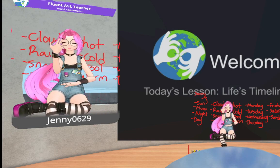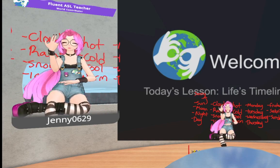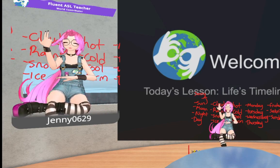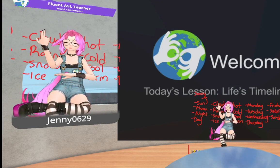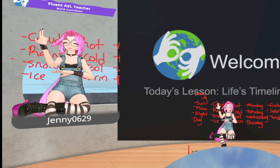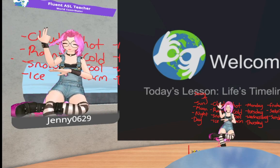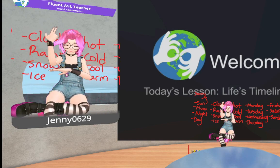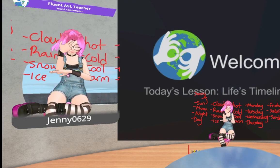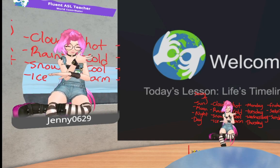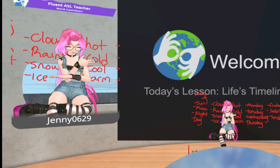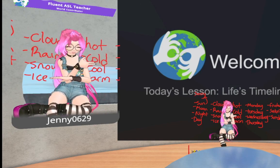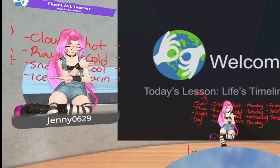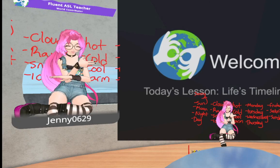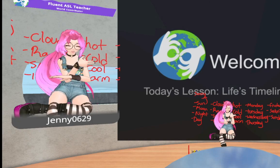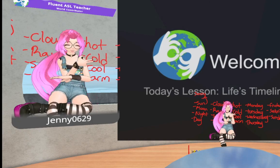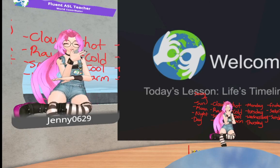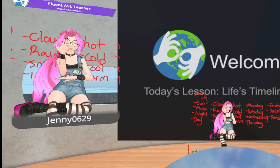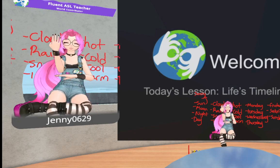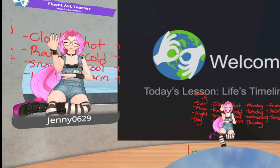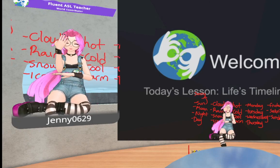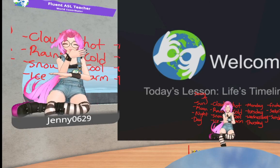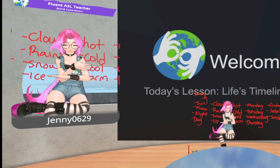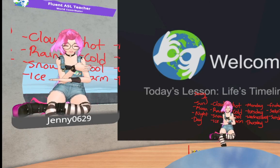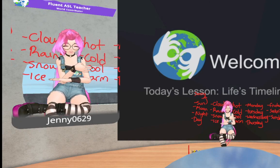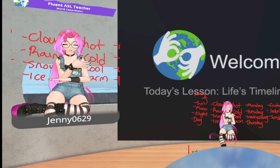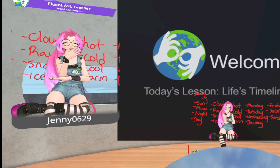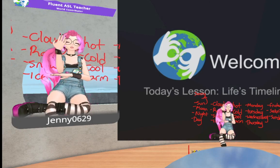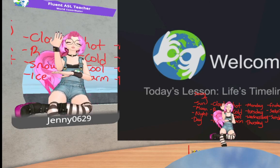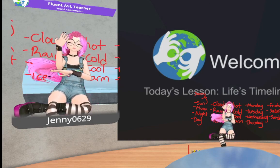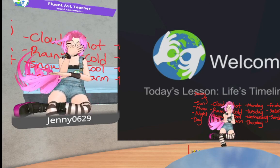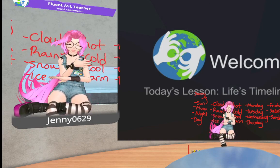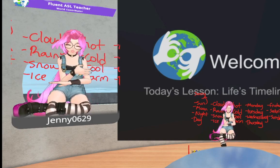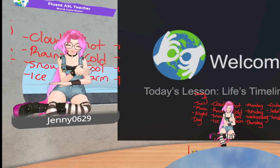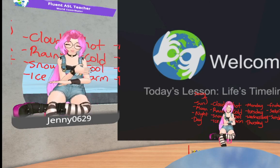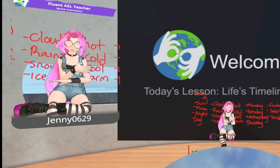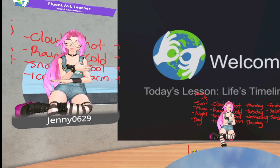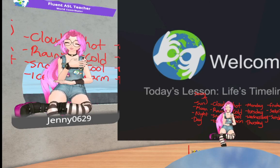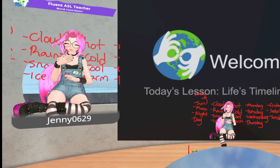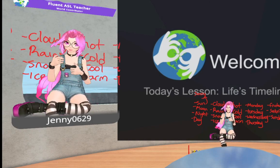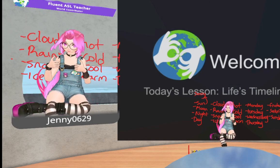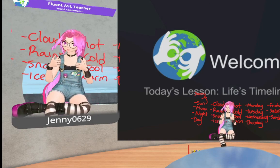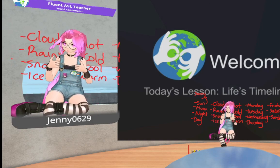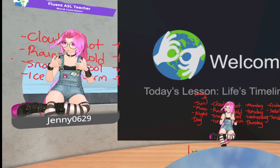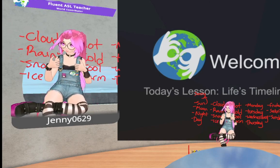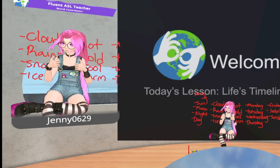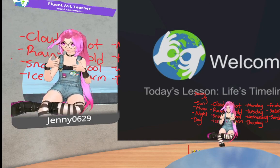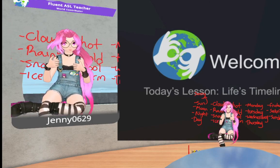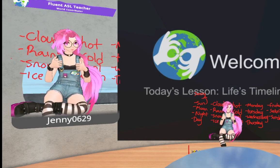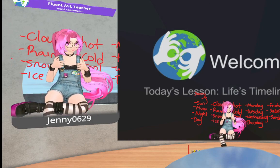And 3 days, 4 days, 5 days. Yeah.